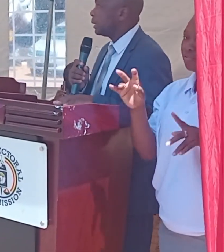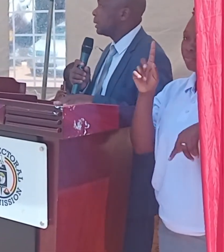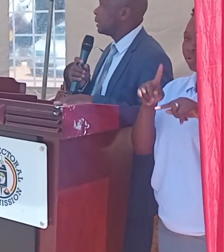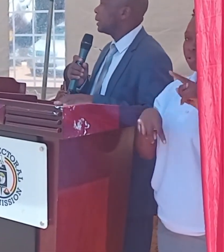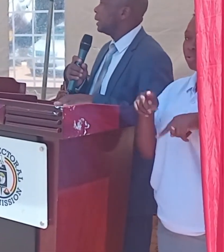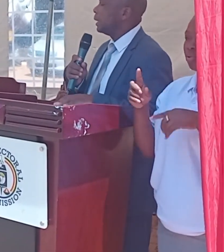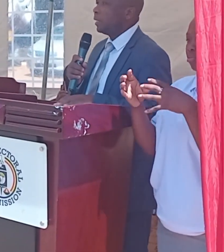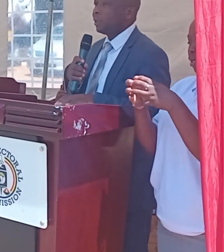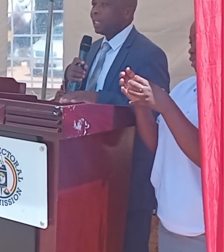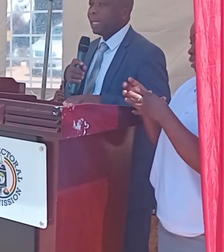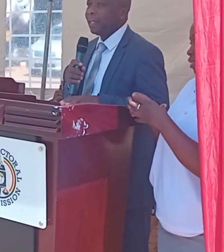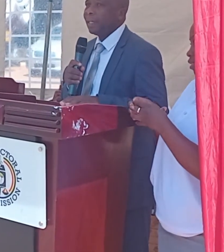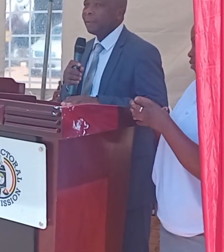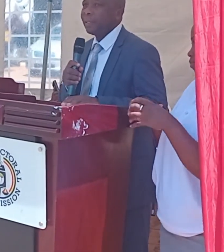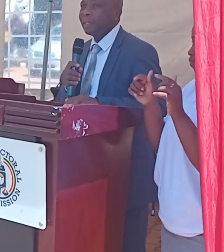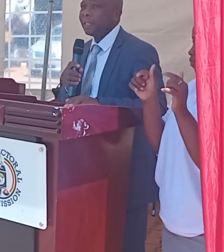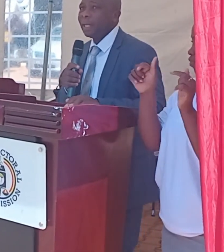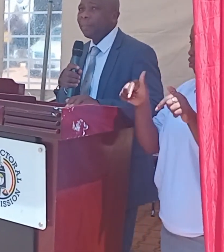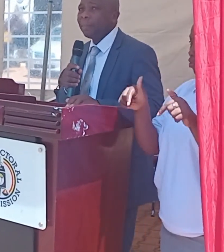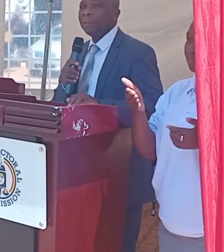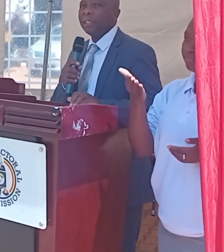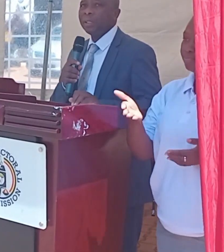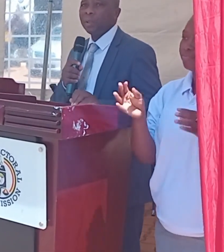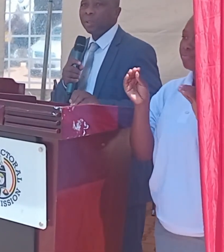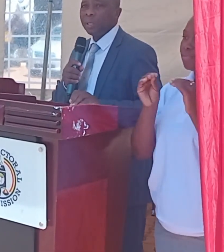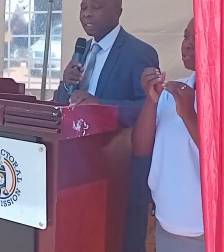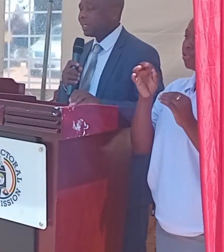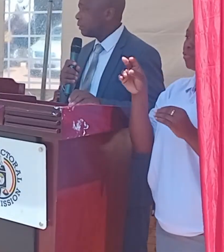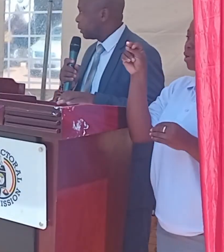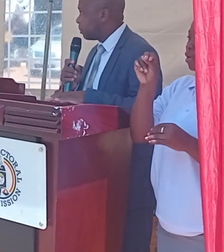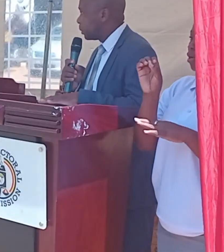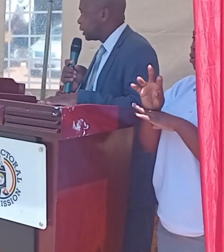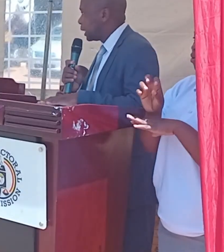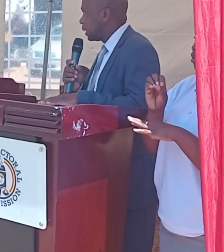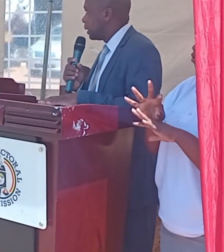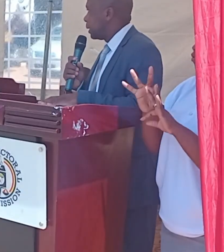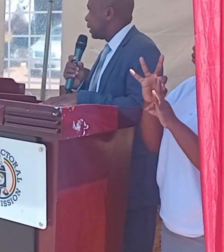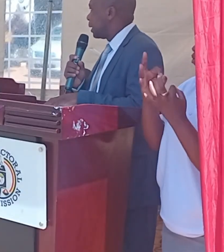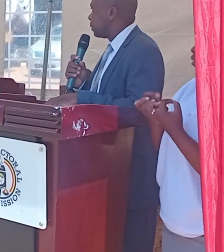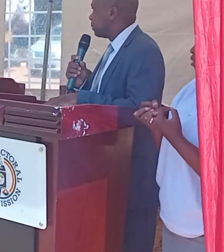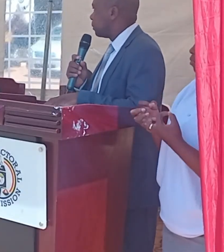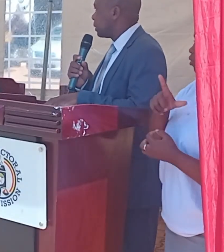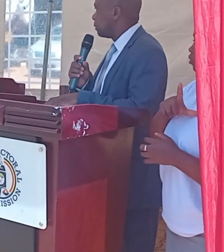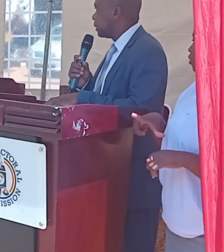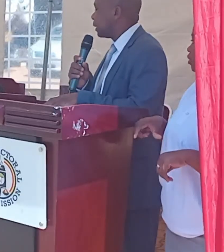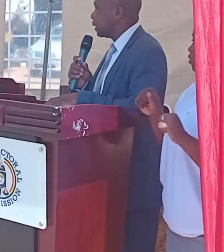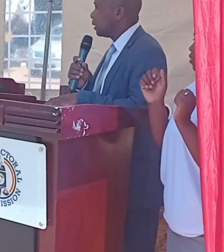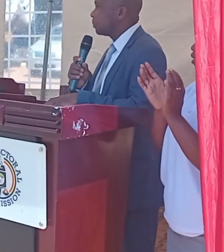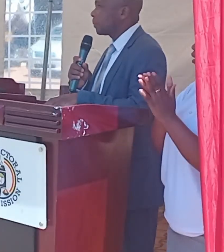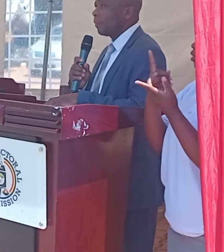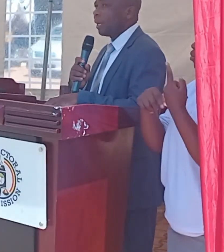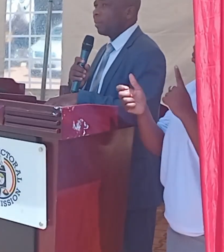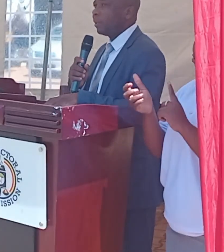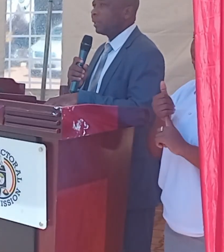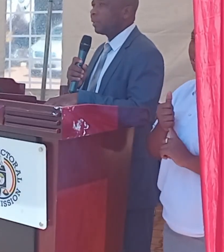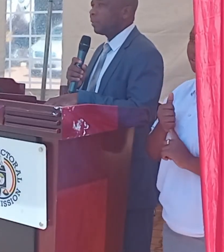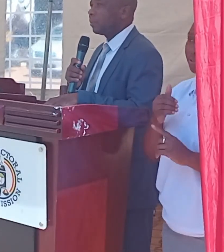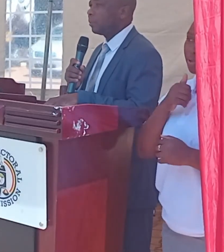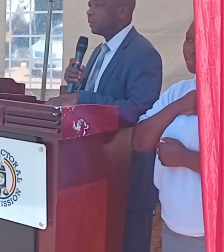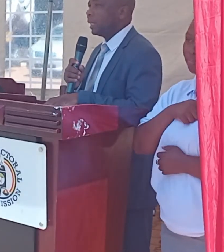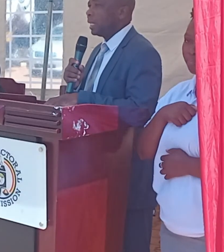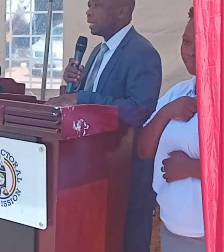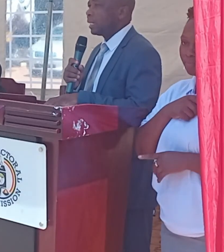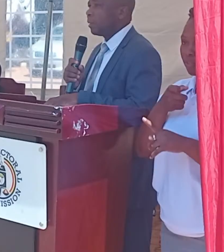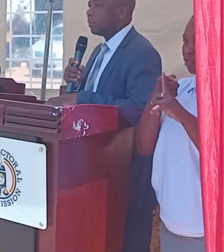political parties. Today there is a meeting of the National Consultative Forum, Lord Chair, and we've received apologies